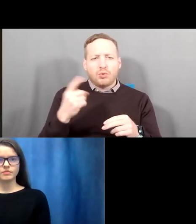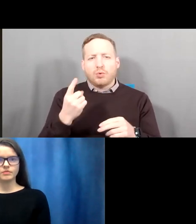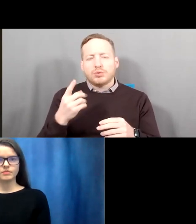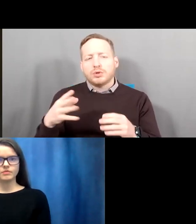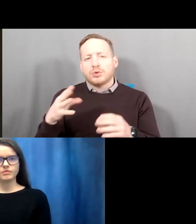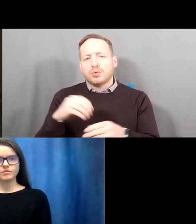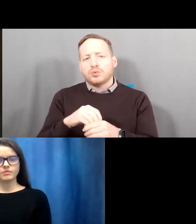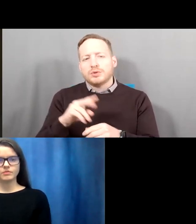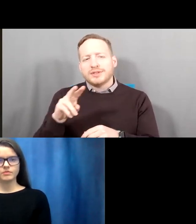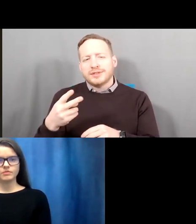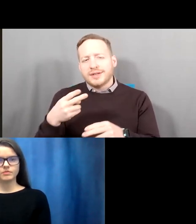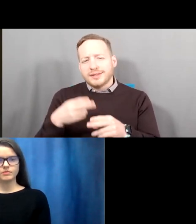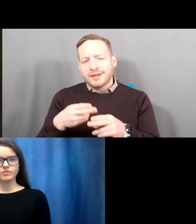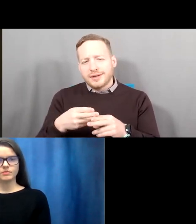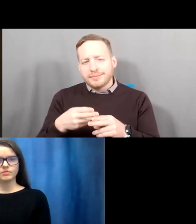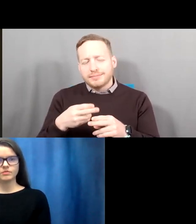Where the name is